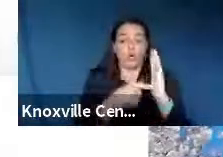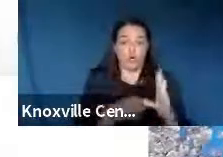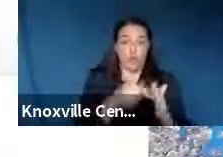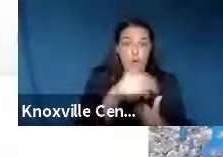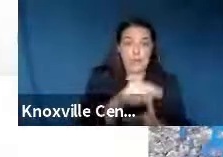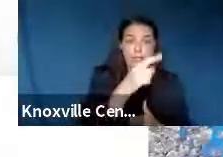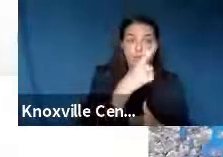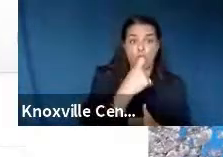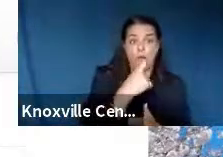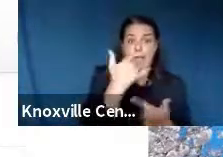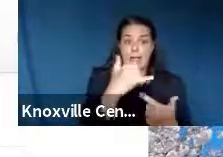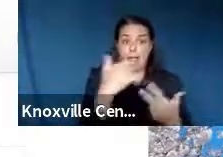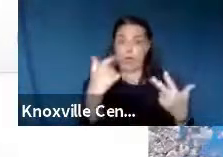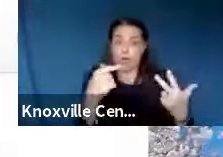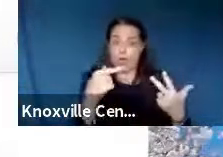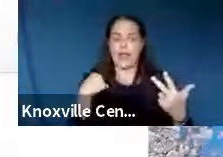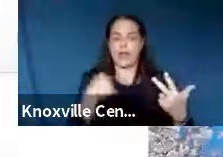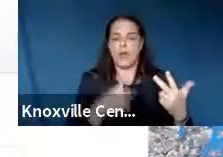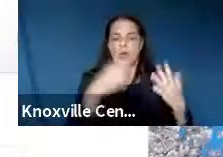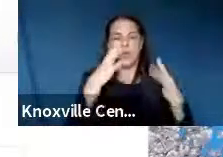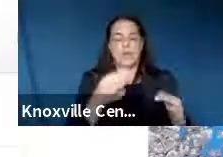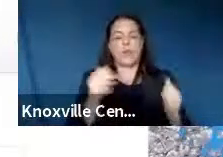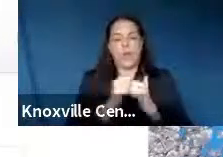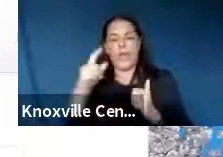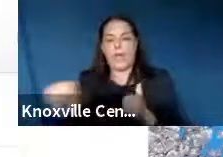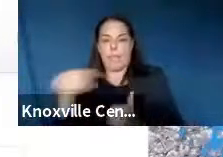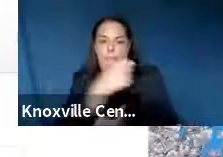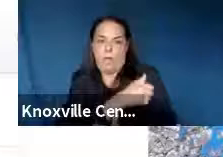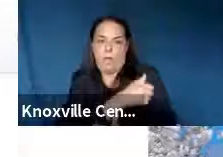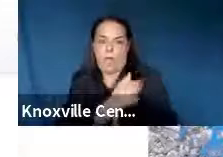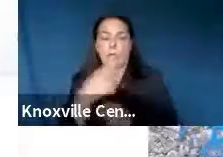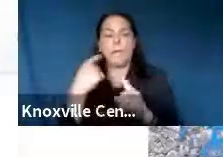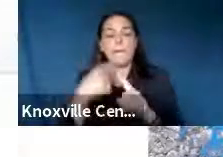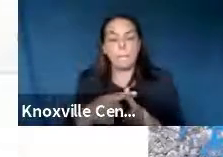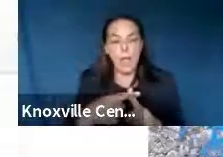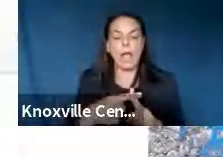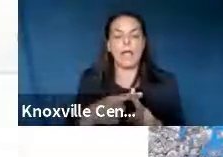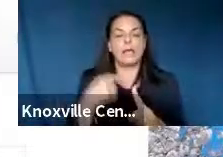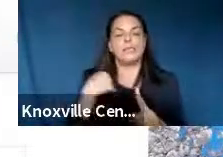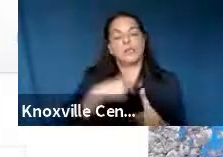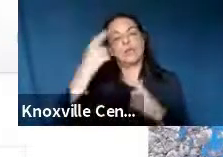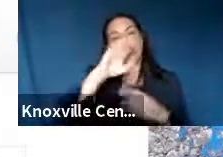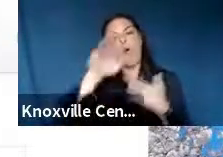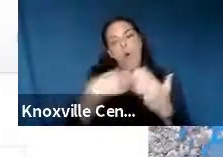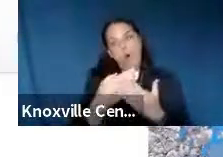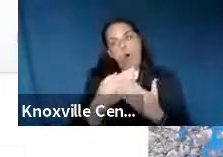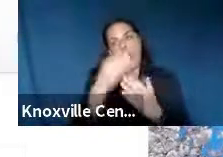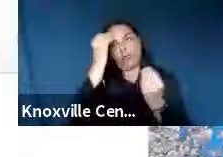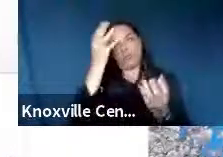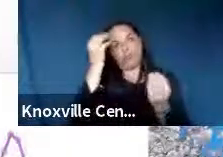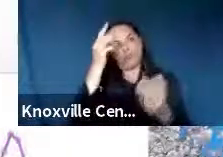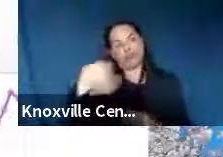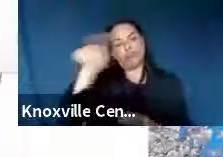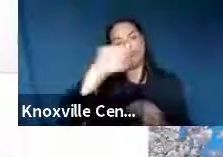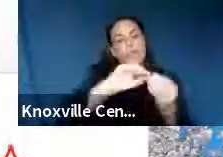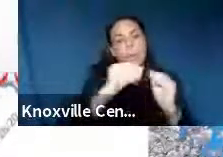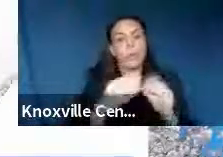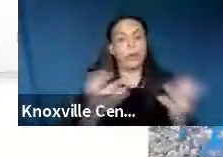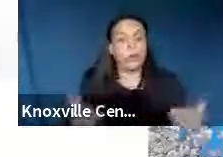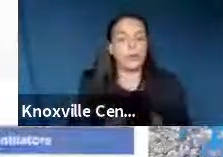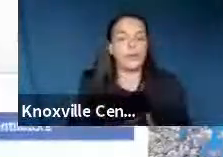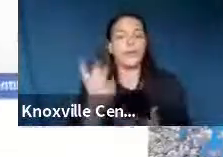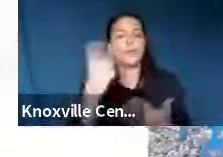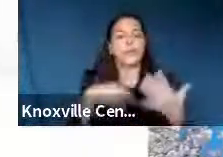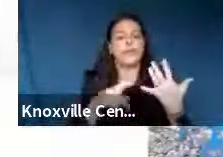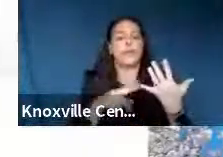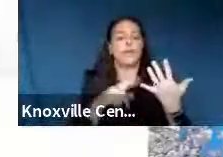or red are made in concert with our hospital partners, as well as taking all of the data into consideration. And our